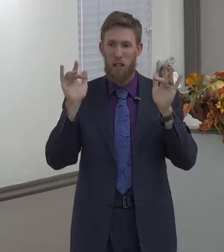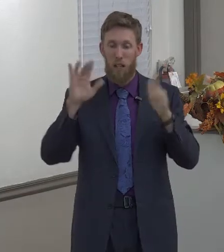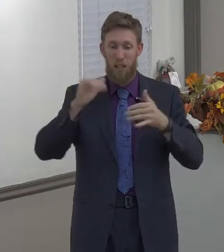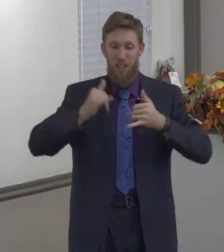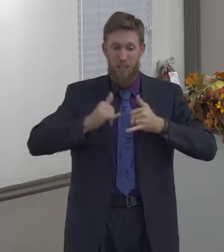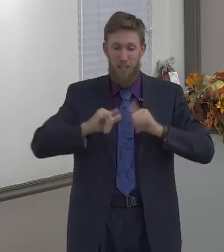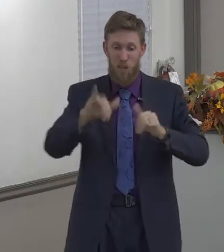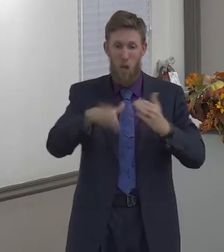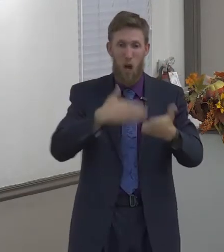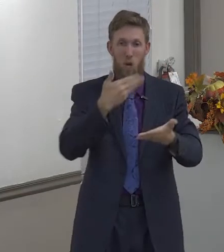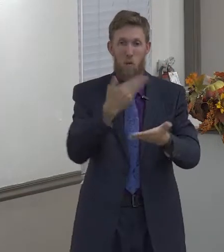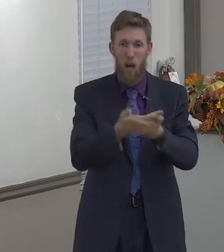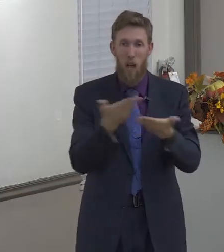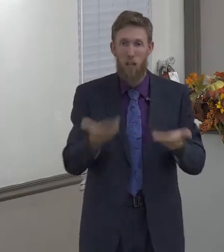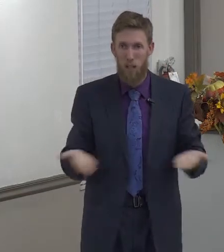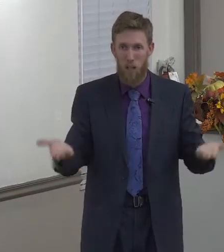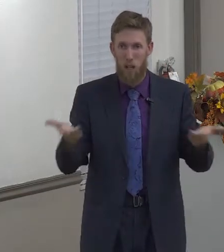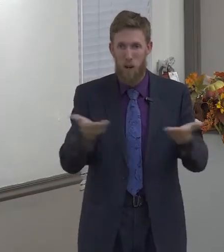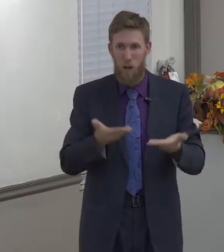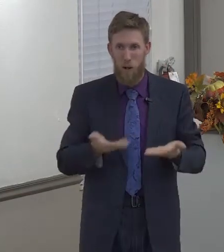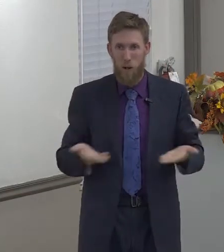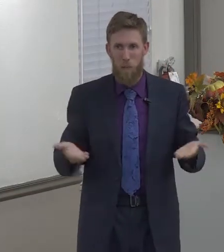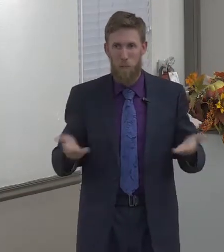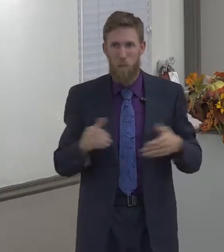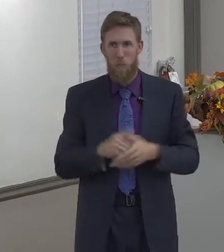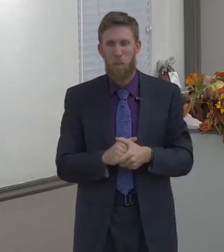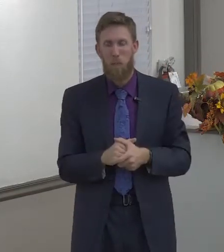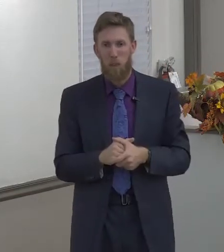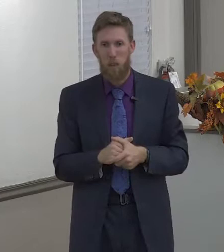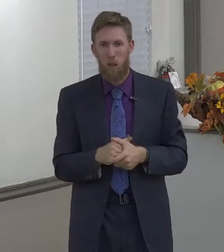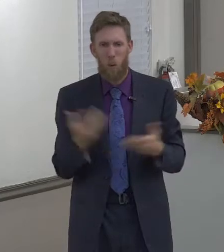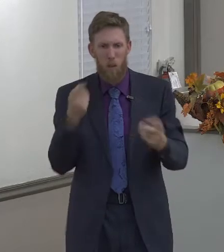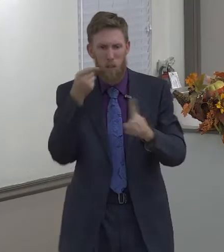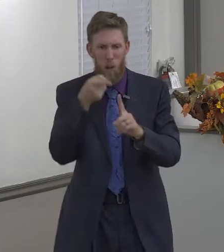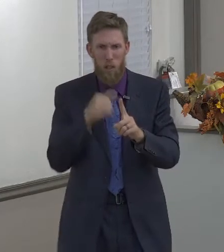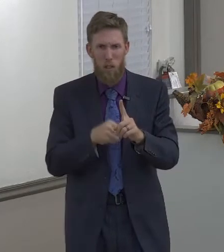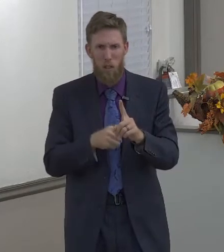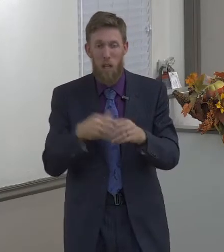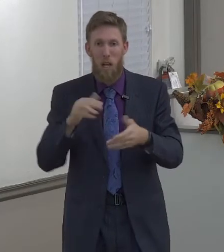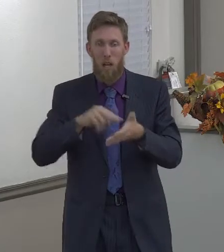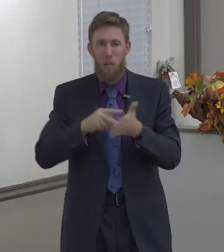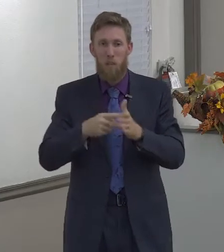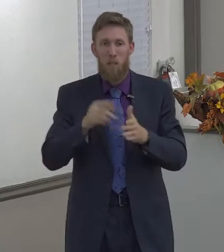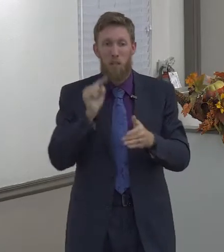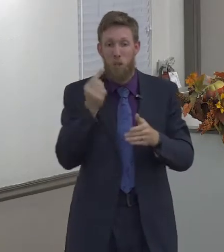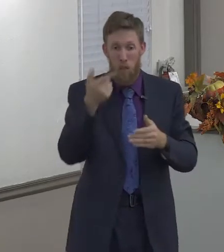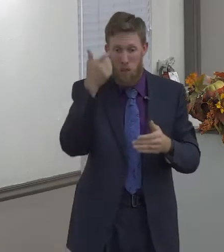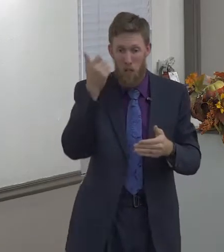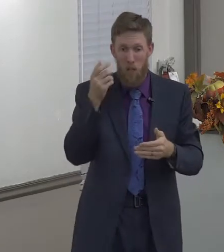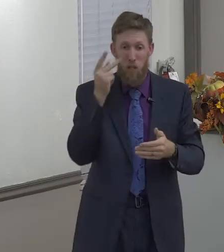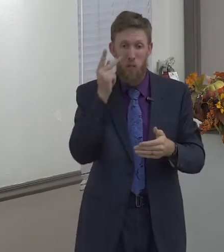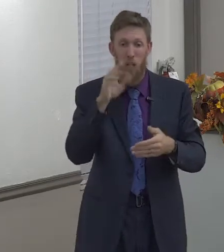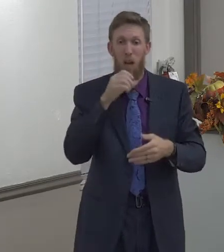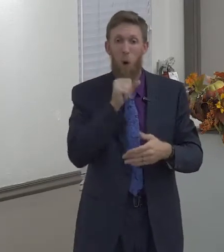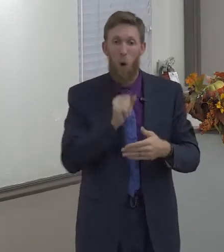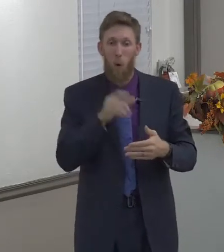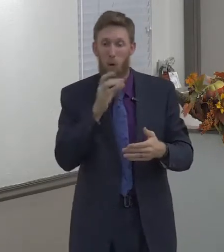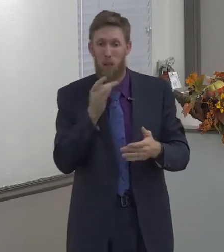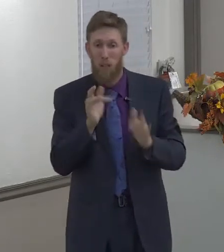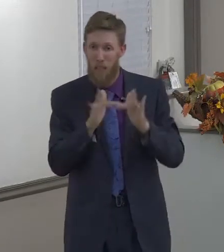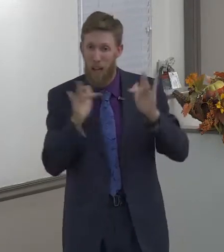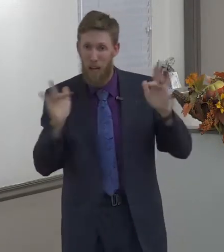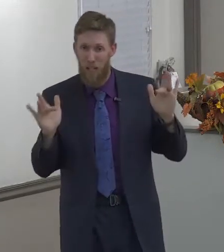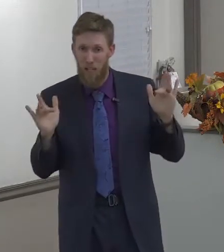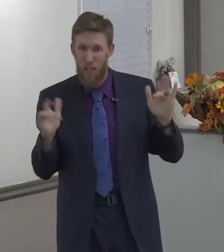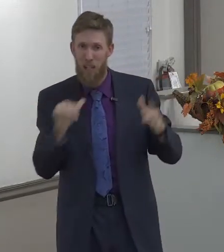place that God dwells. We ought to be very careful, and you all are here, and you should be here,